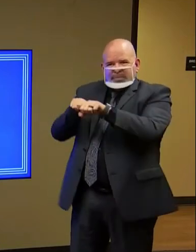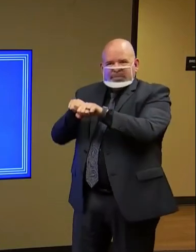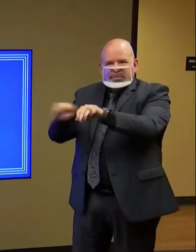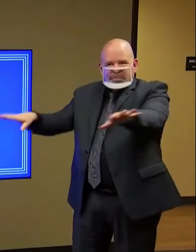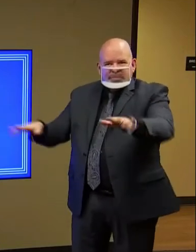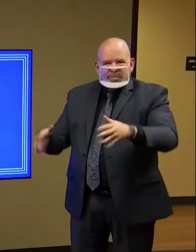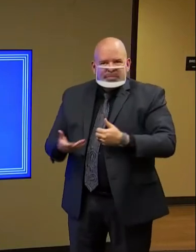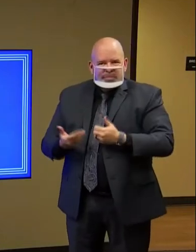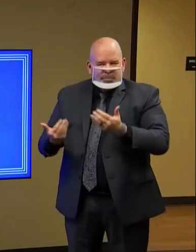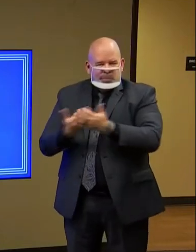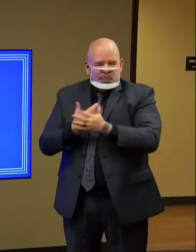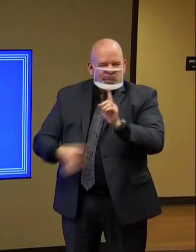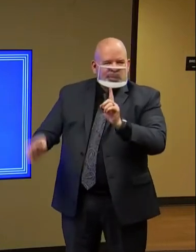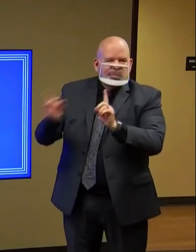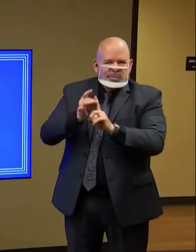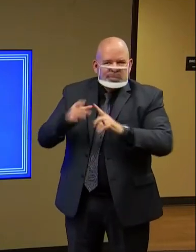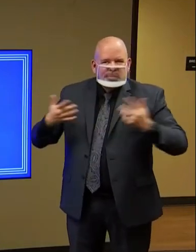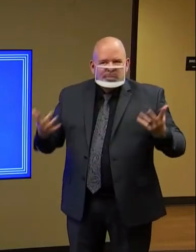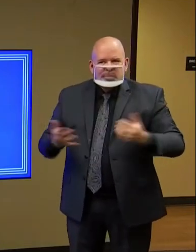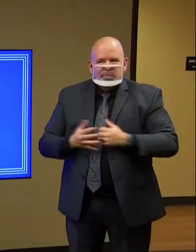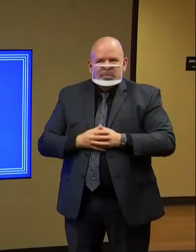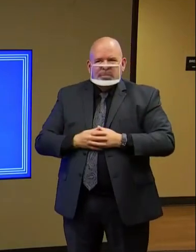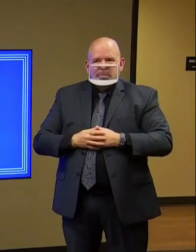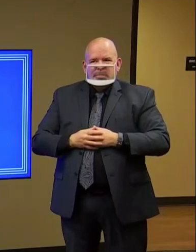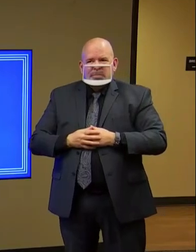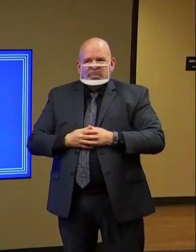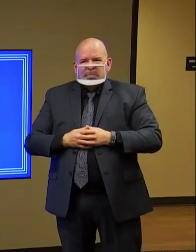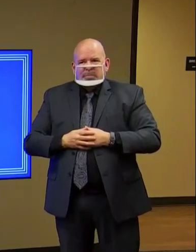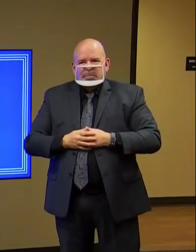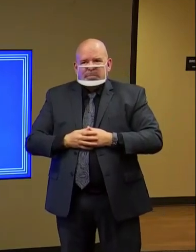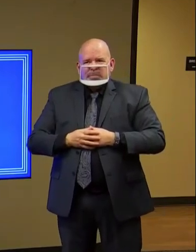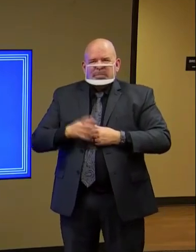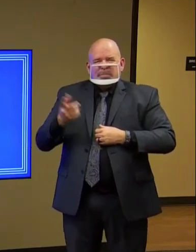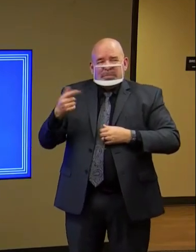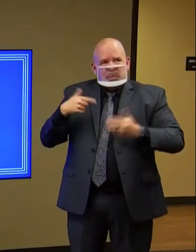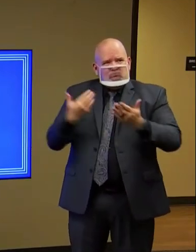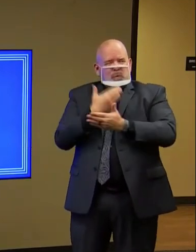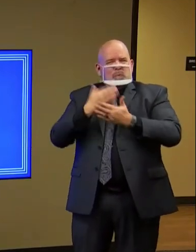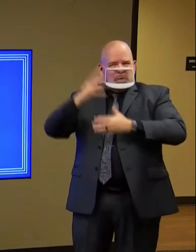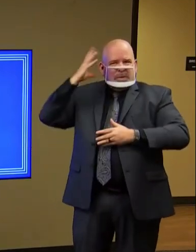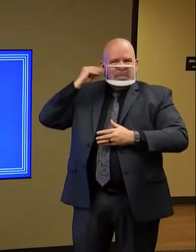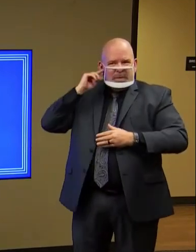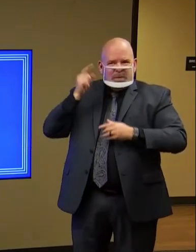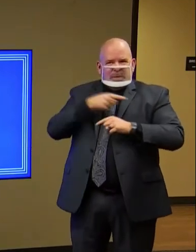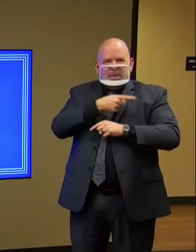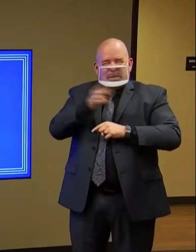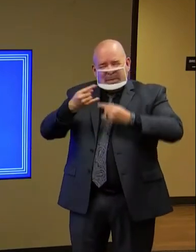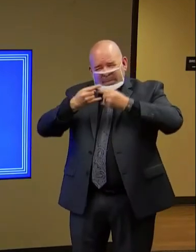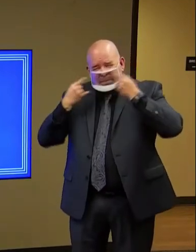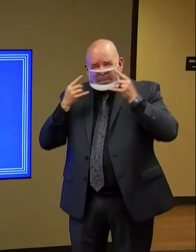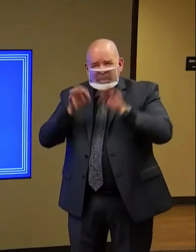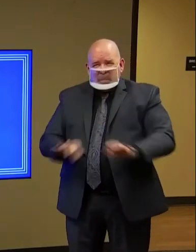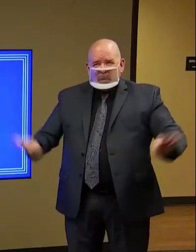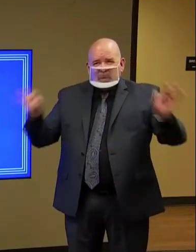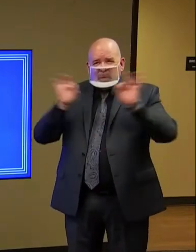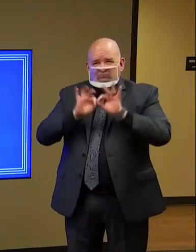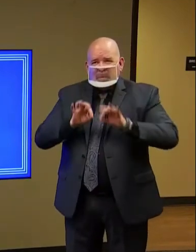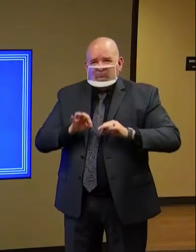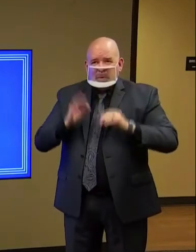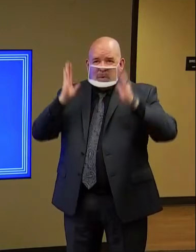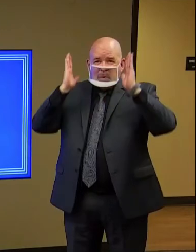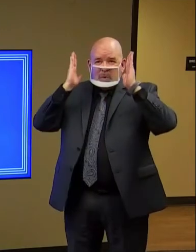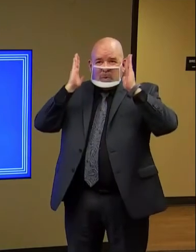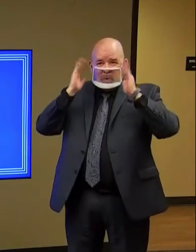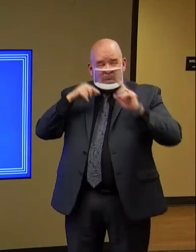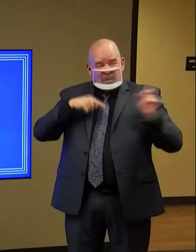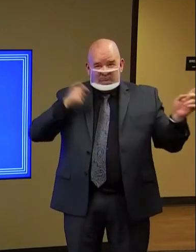and trying to be safe, and certainly the mask usage. Hopefully it's being seen, recognized, as the judge mentioned. It's